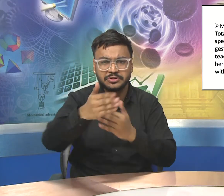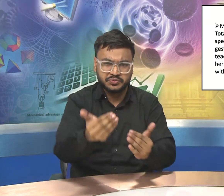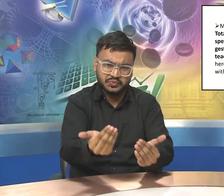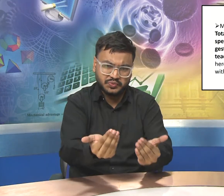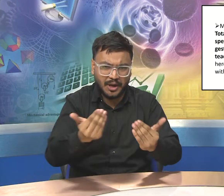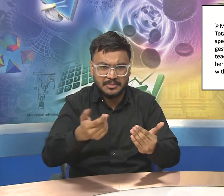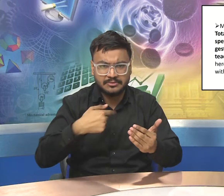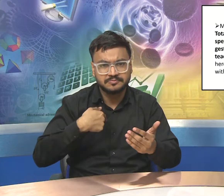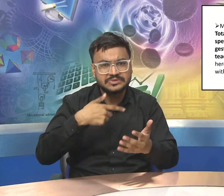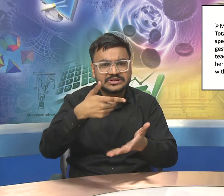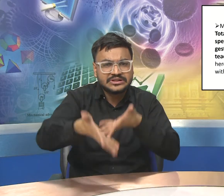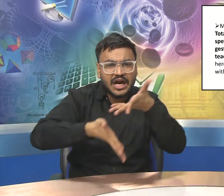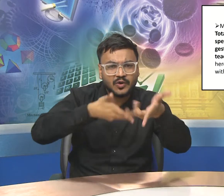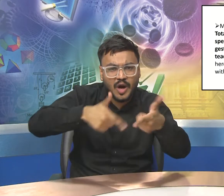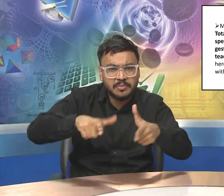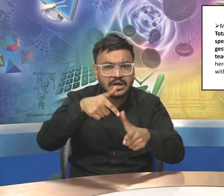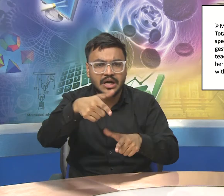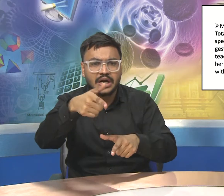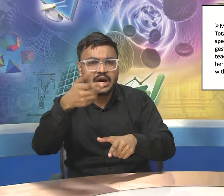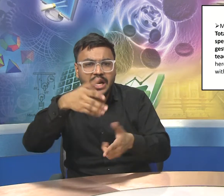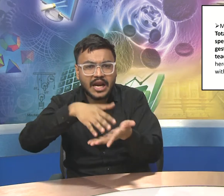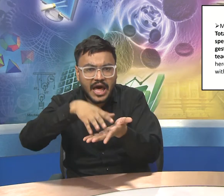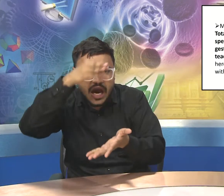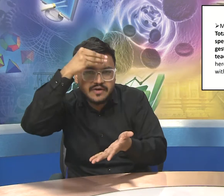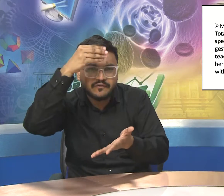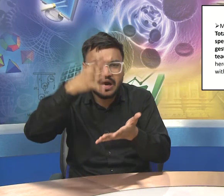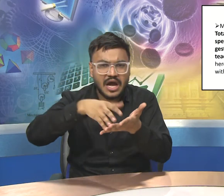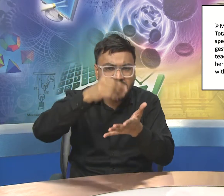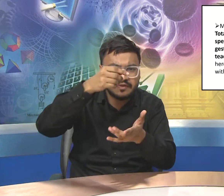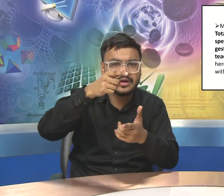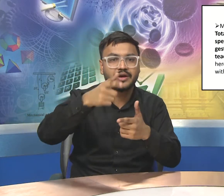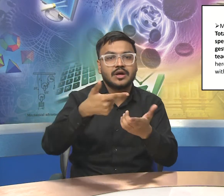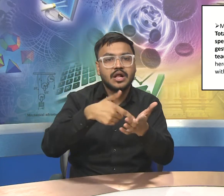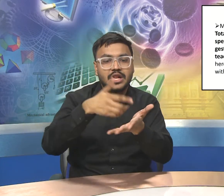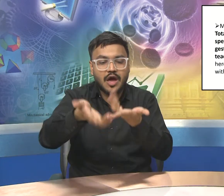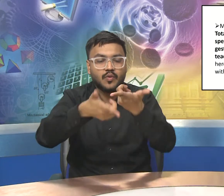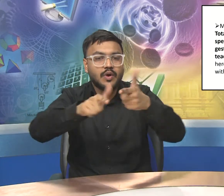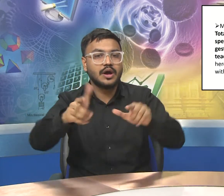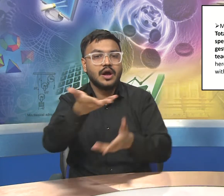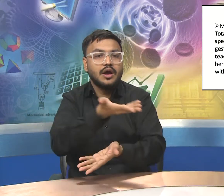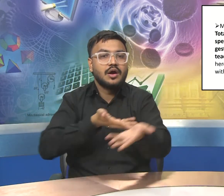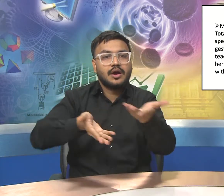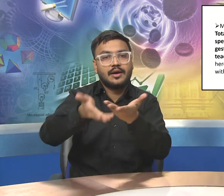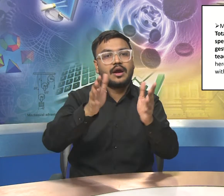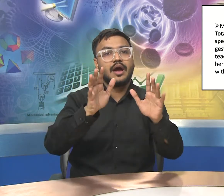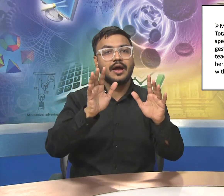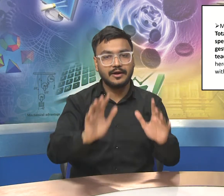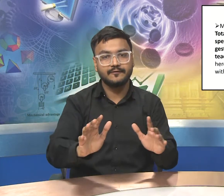here they rely on deaf learners to assist them with sign languages.